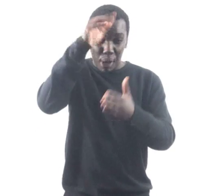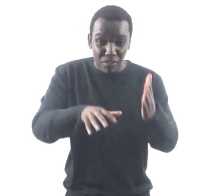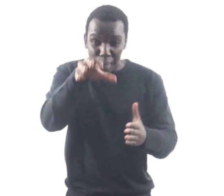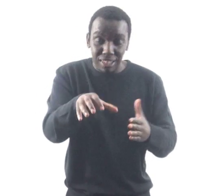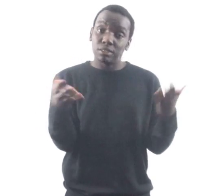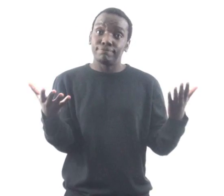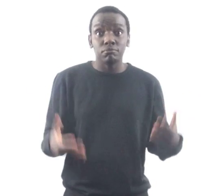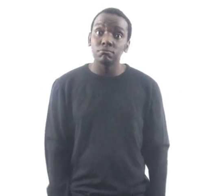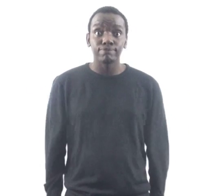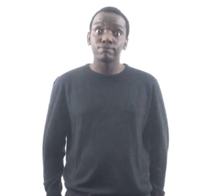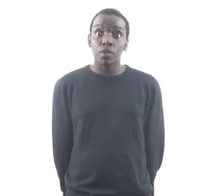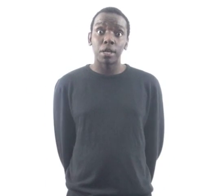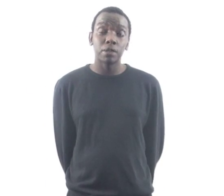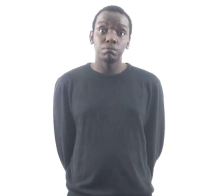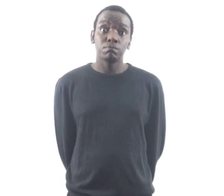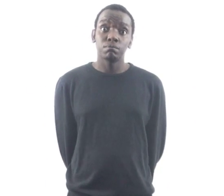of finding a work experience placement.